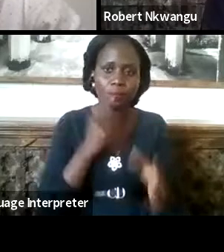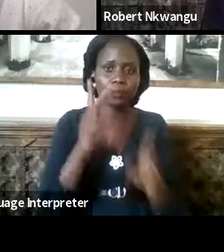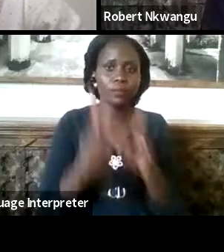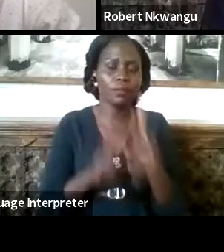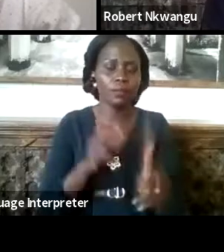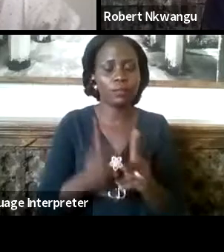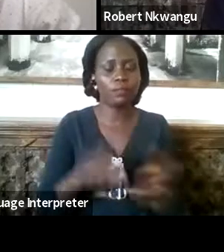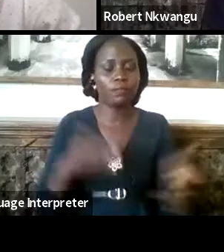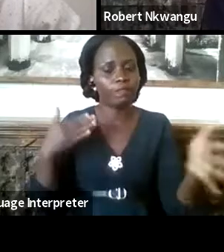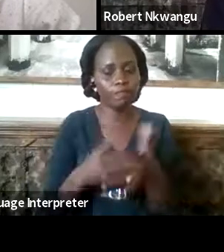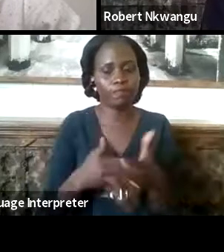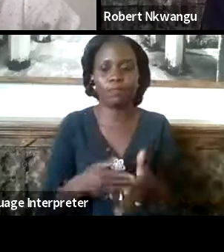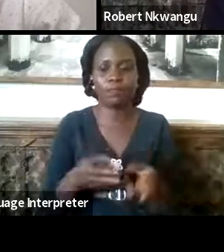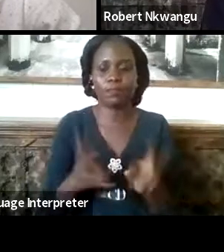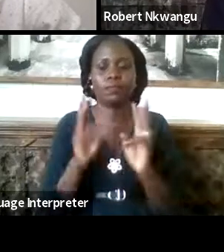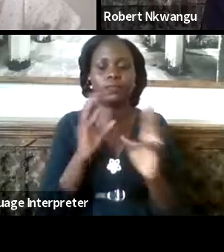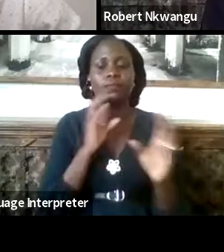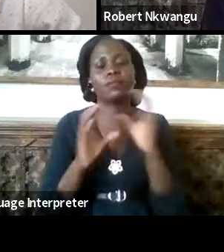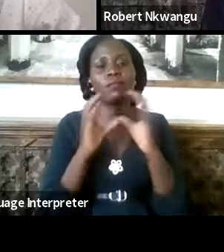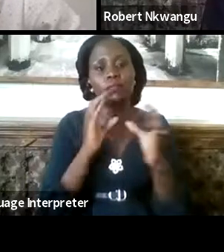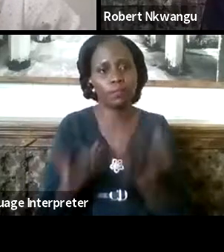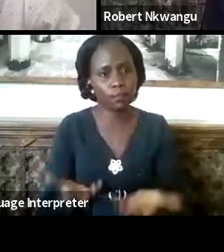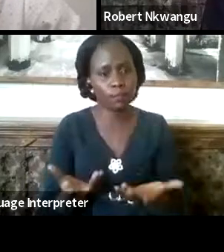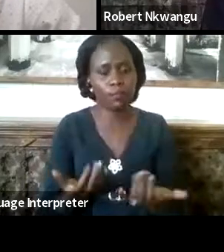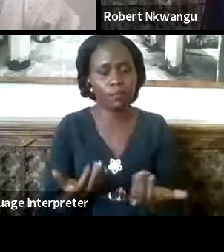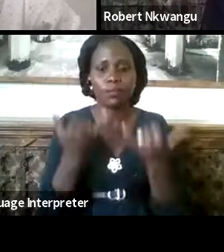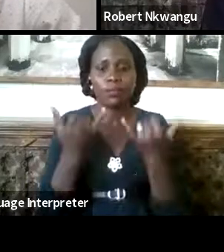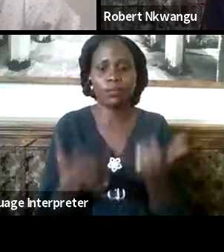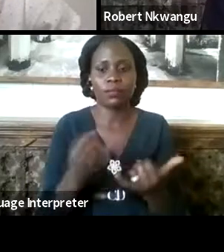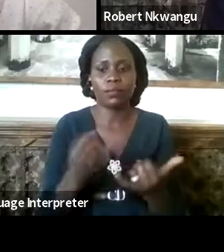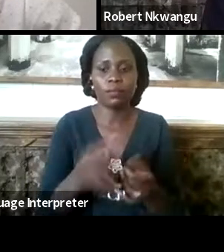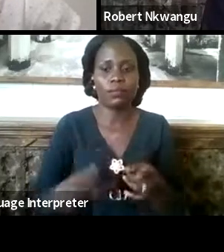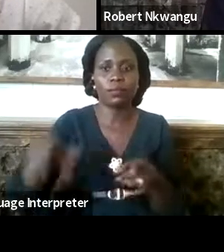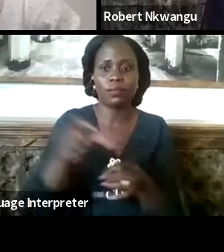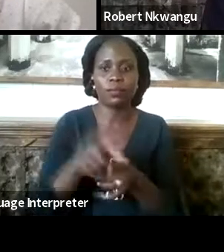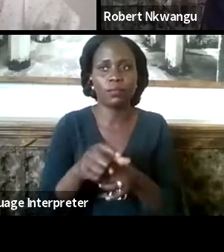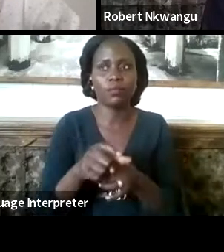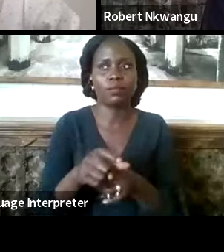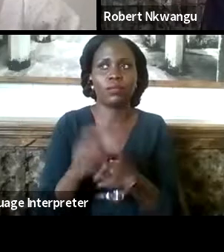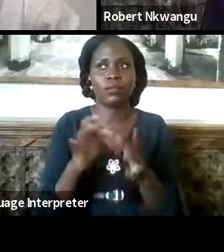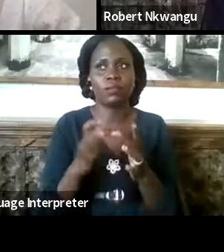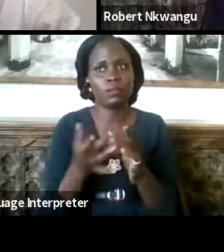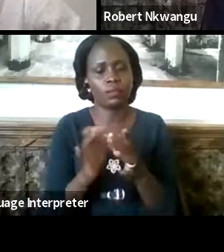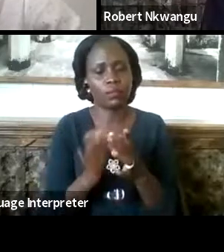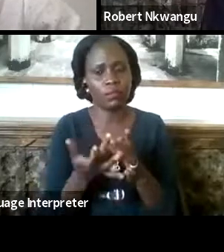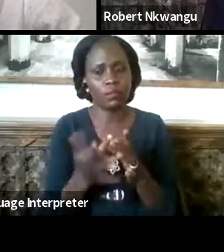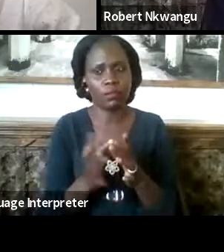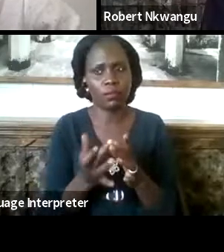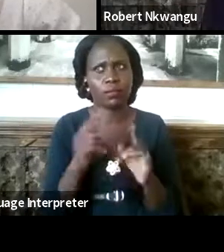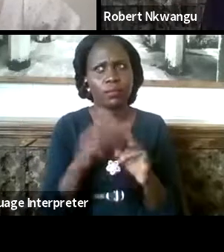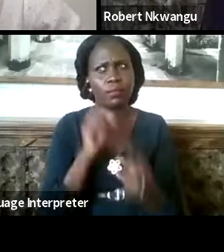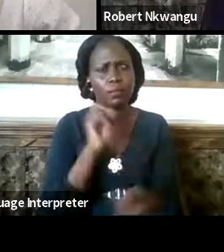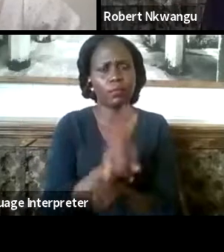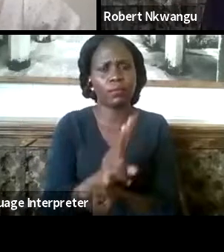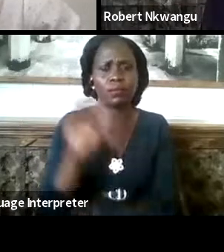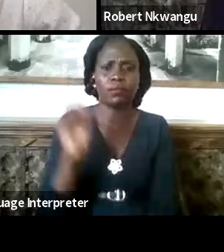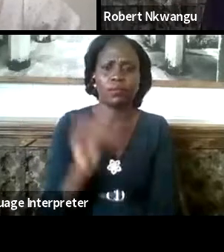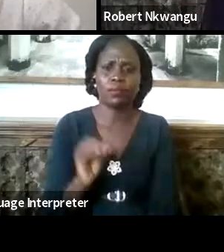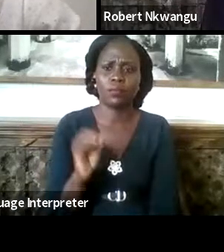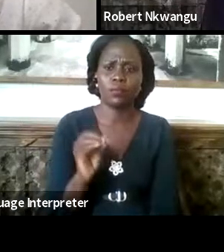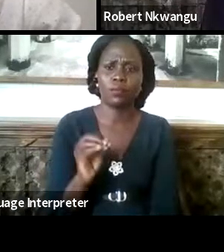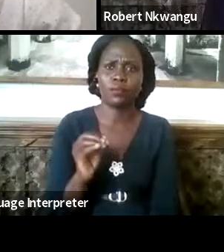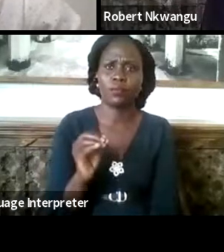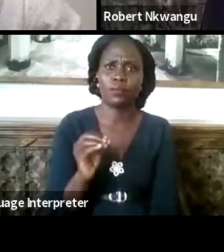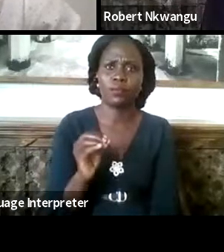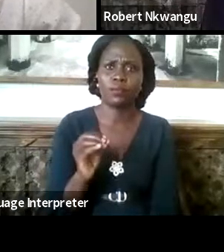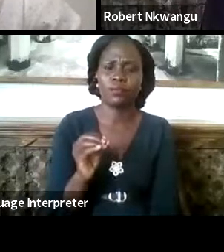communication. And now when we increased, I think, the internet to, was it 12% or something? I don't know. But you know, it